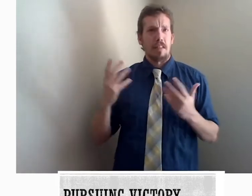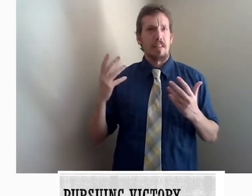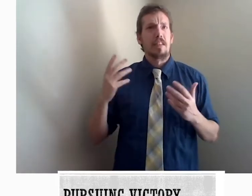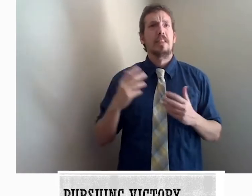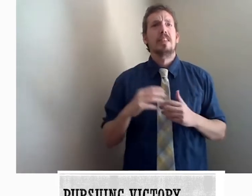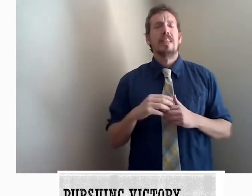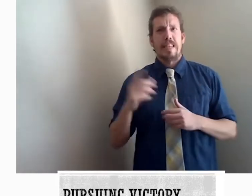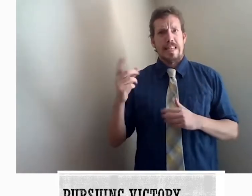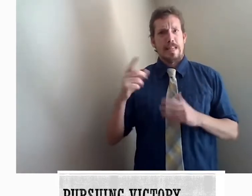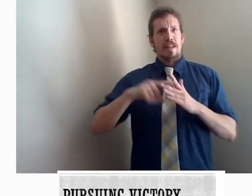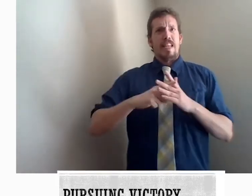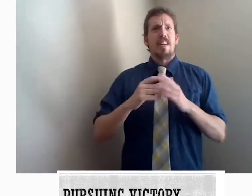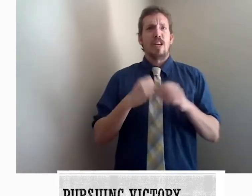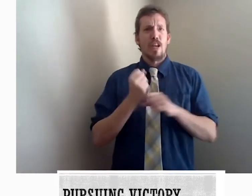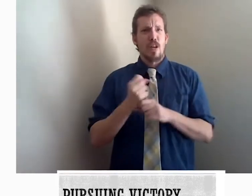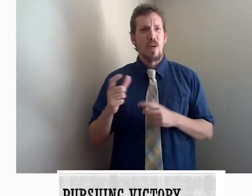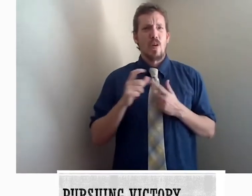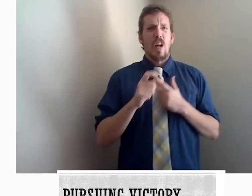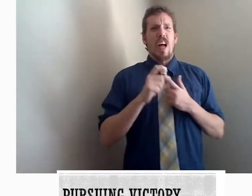country.